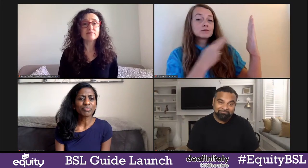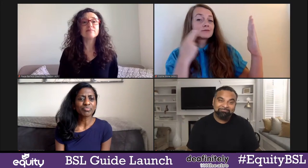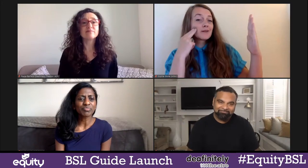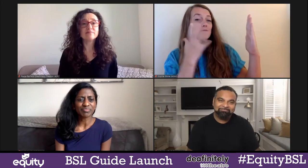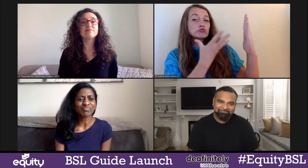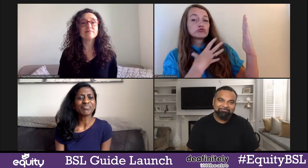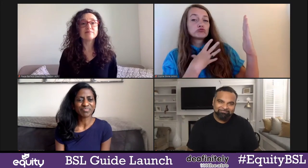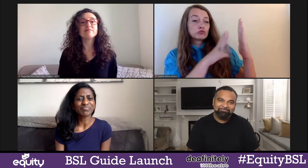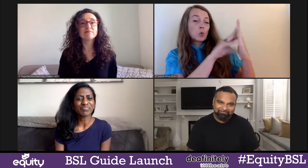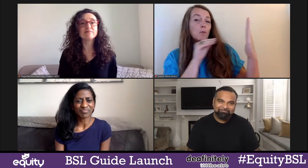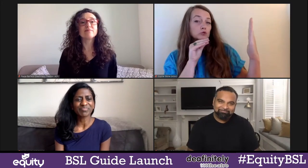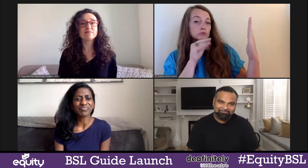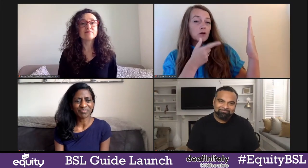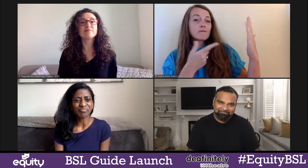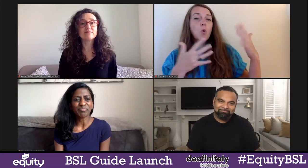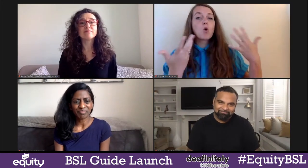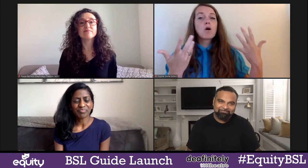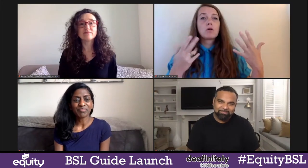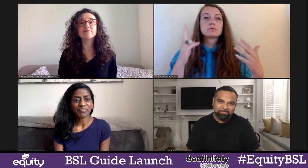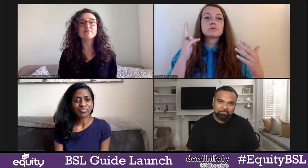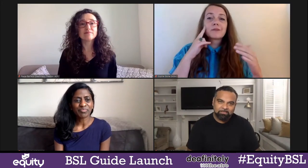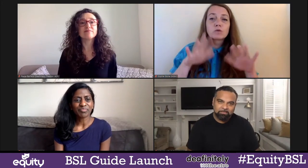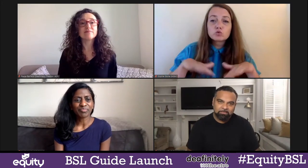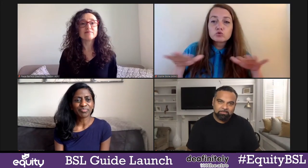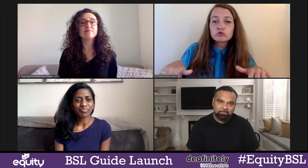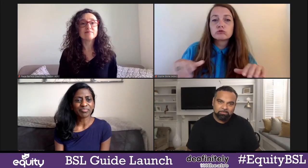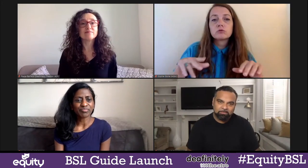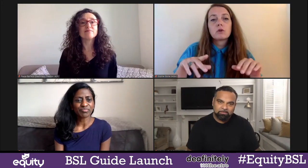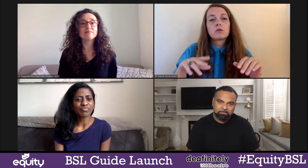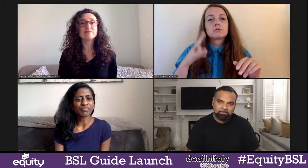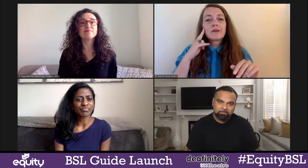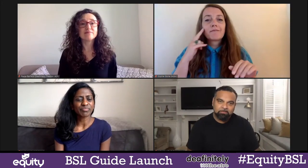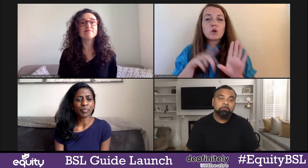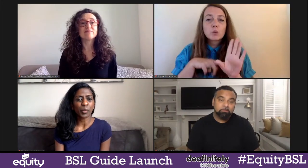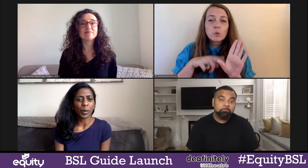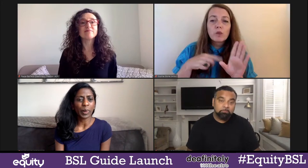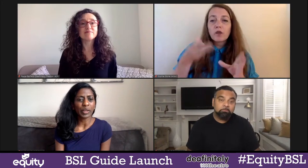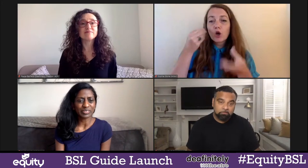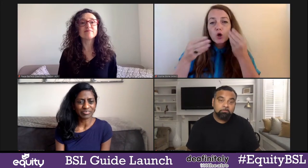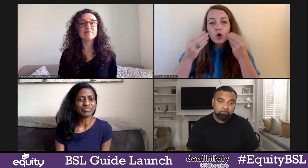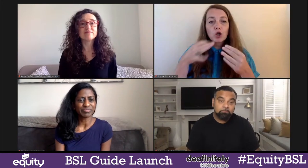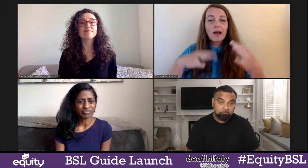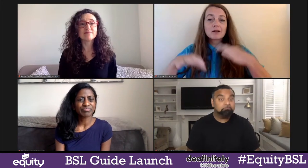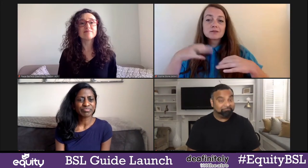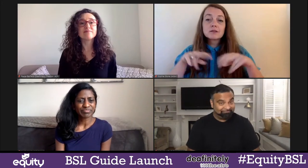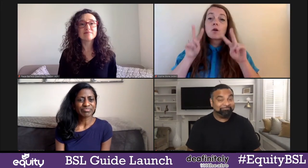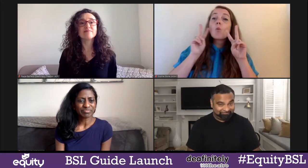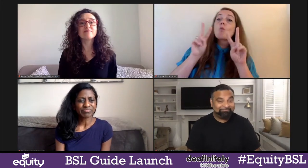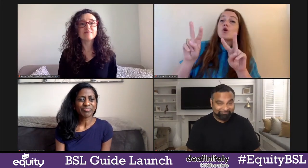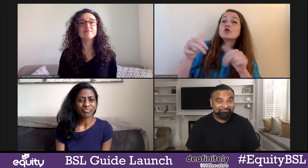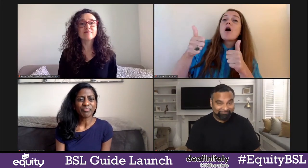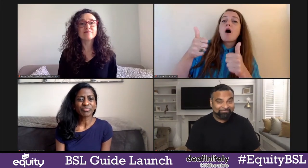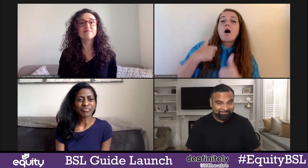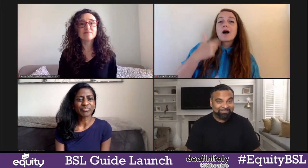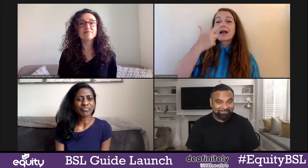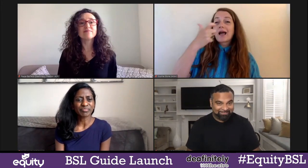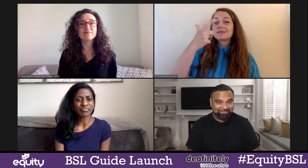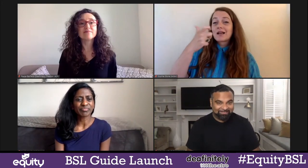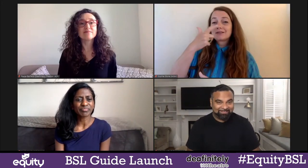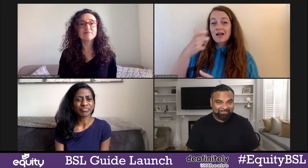on a deaf person being a role model for deaf children, deaf young people, young actors who are